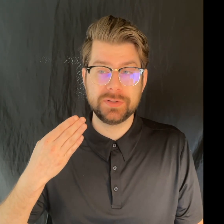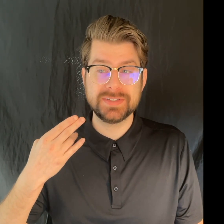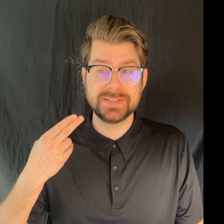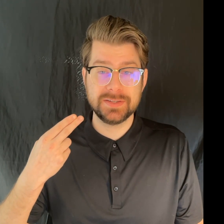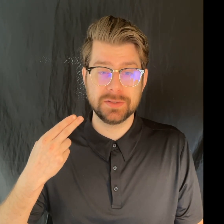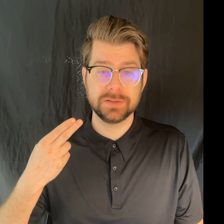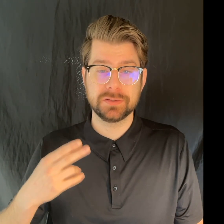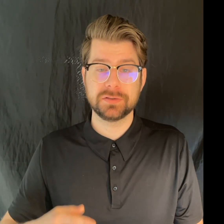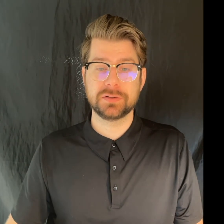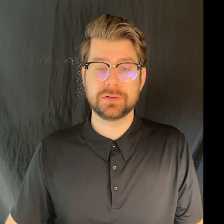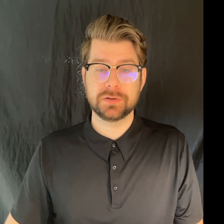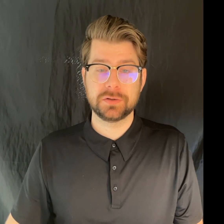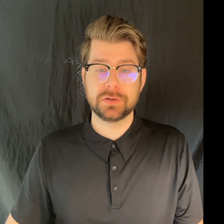moons,